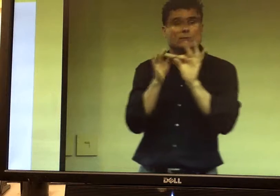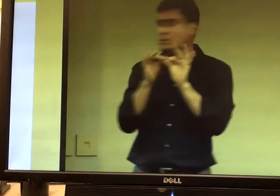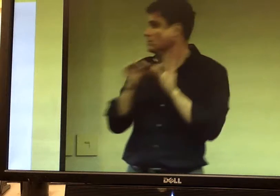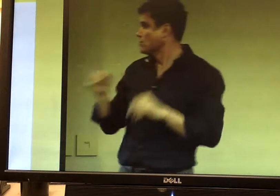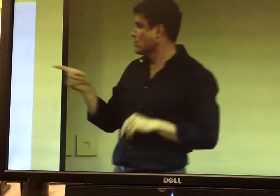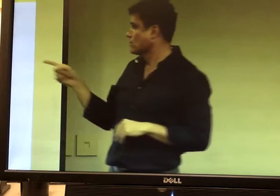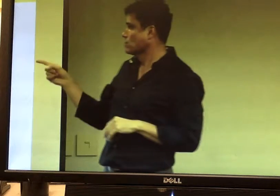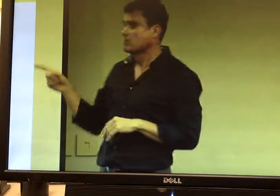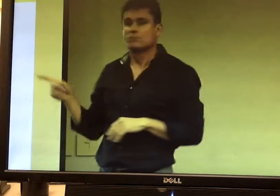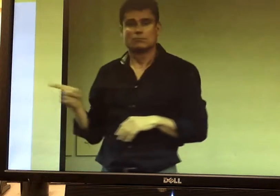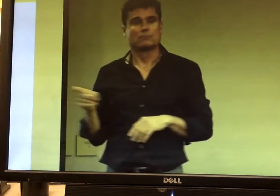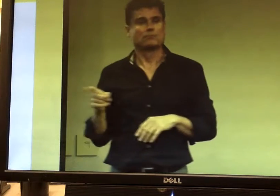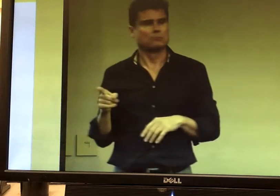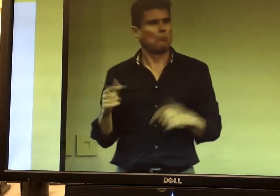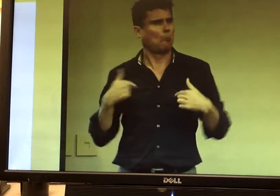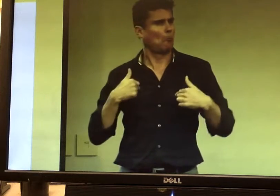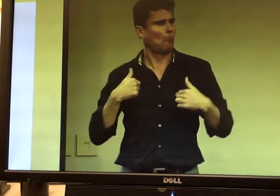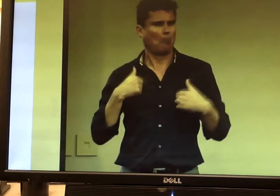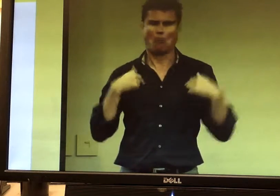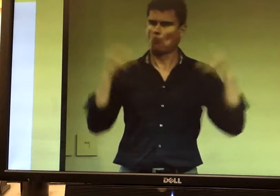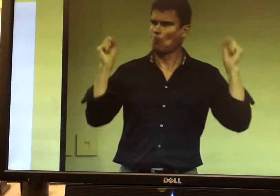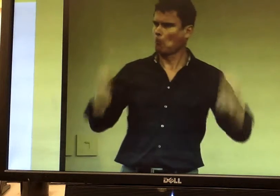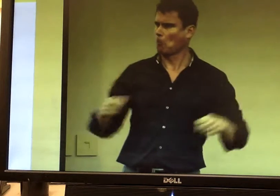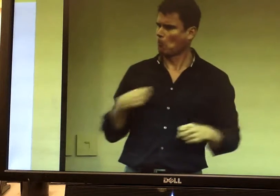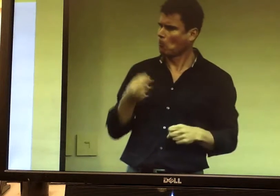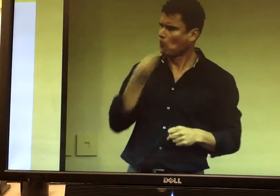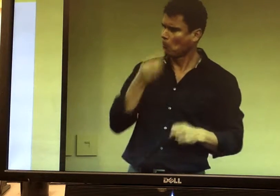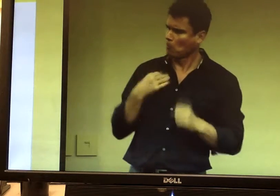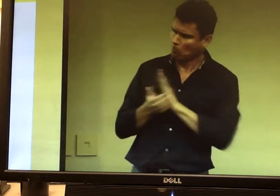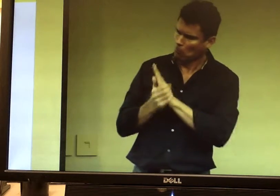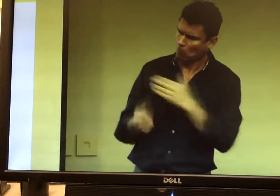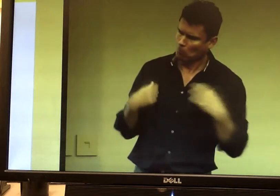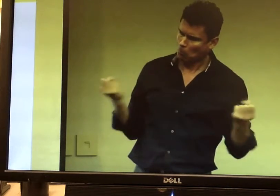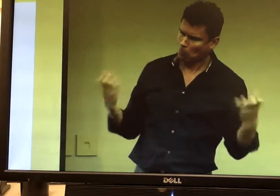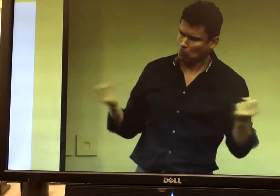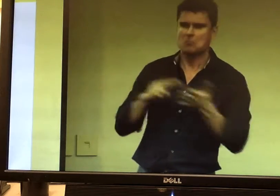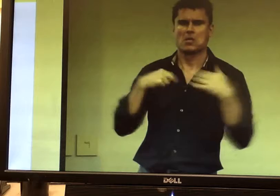definitions. International Sign Language interpreters is something that,